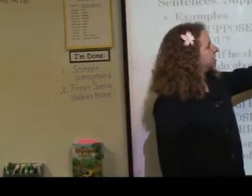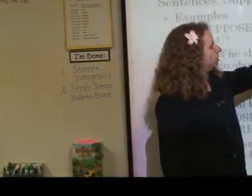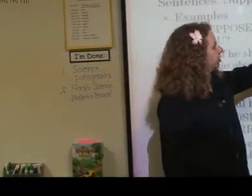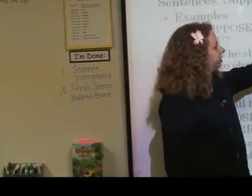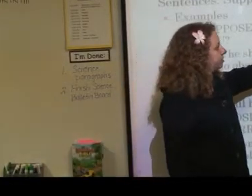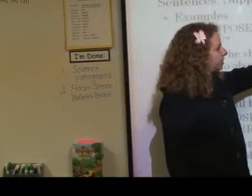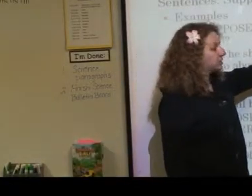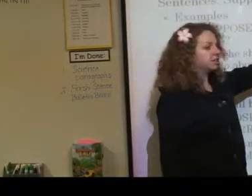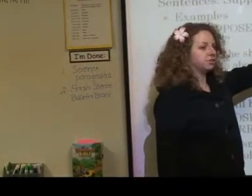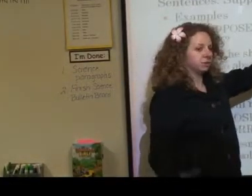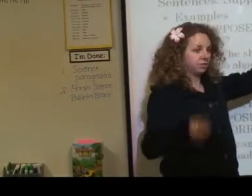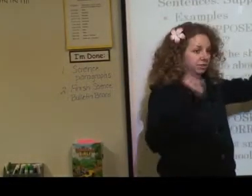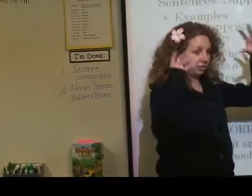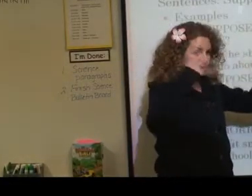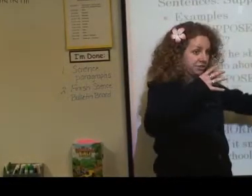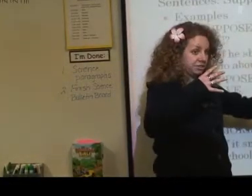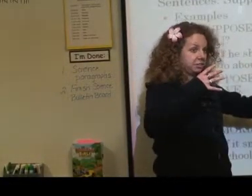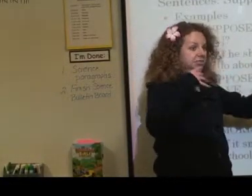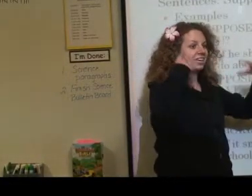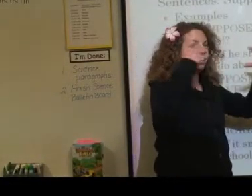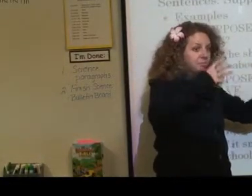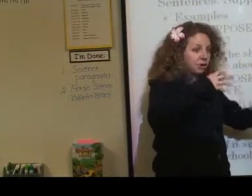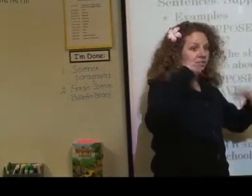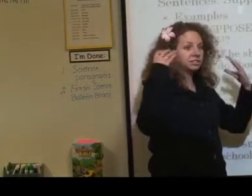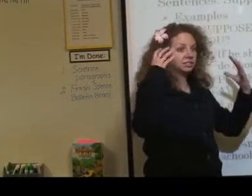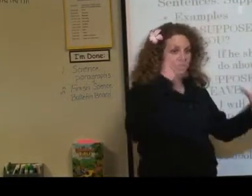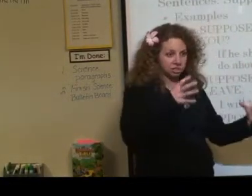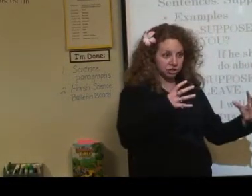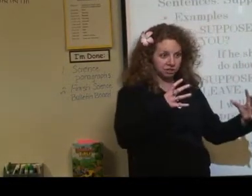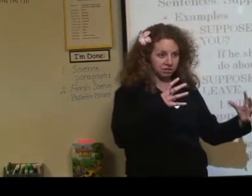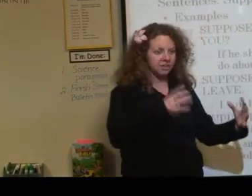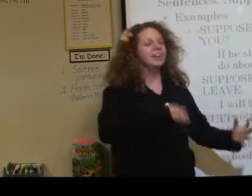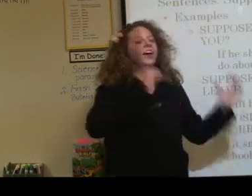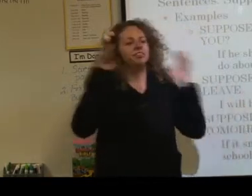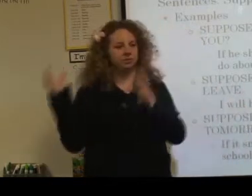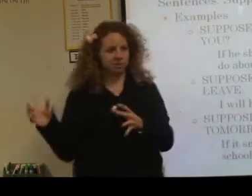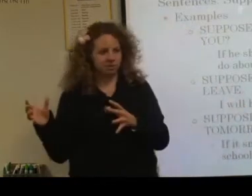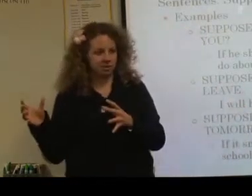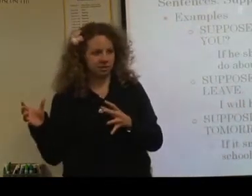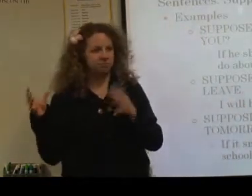meet, you'll hold this one to let them know that, okay, this is the if part, this is the condition, and then you'll say what the